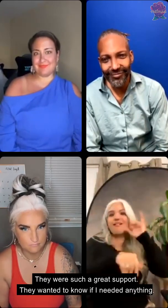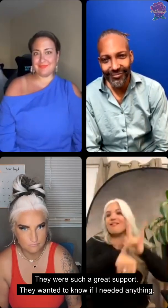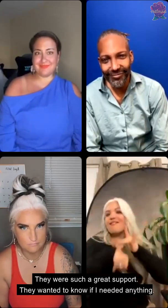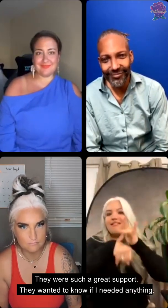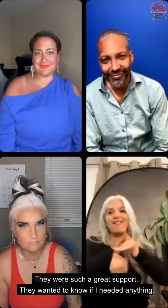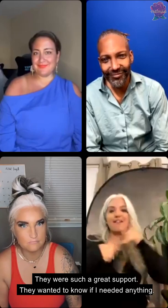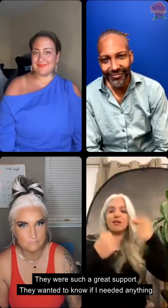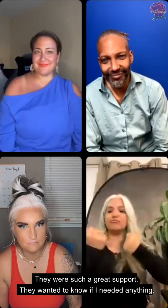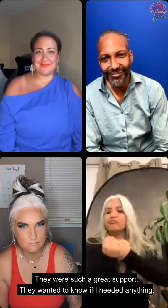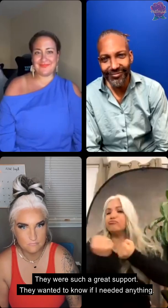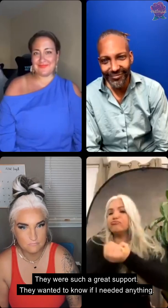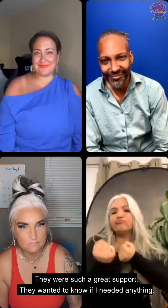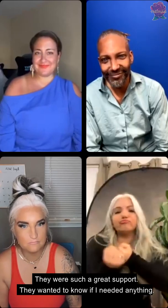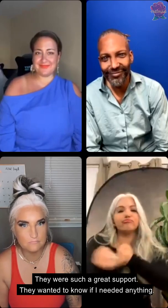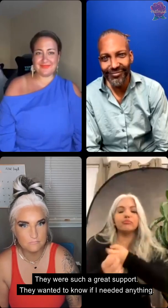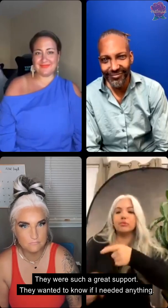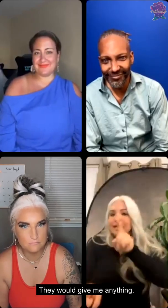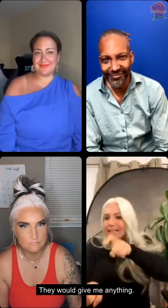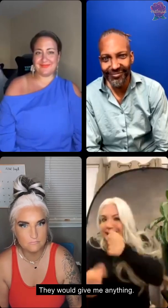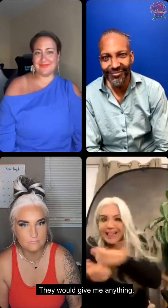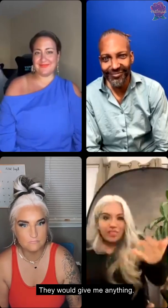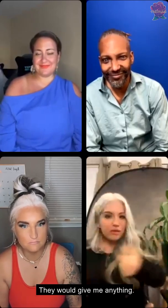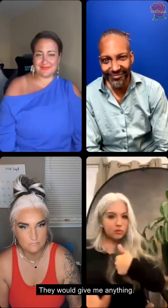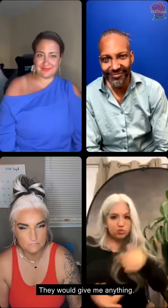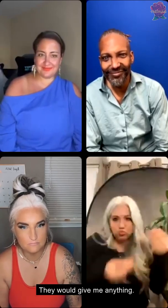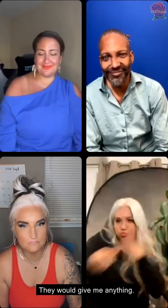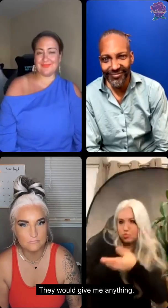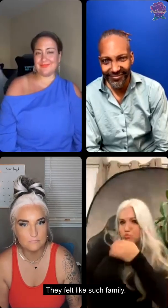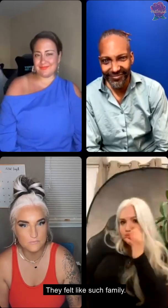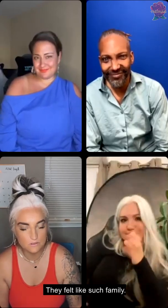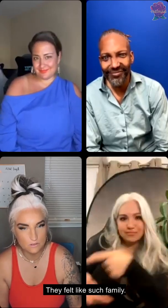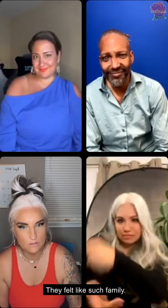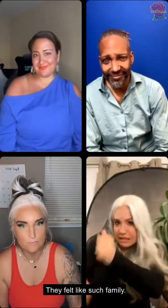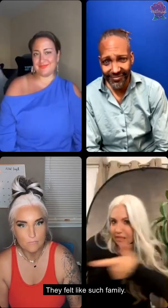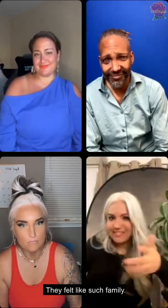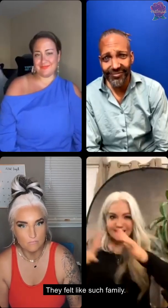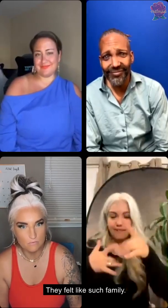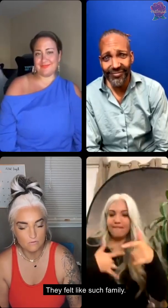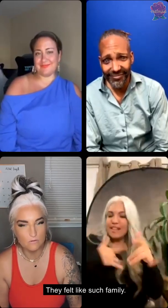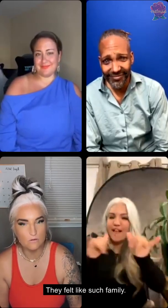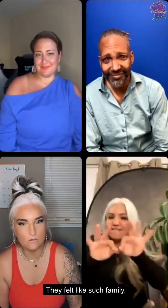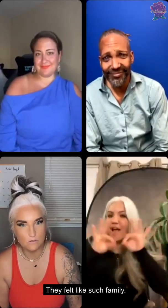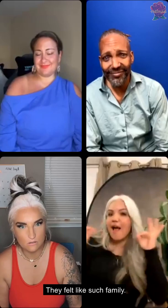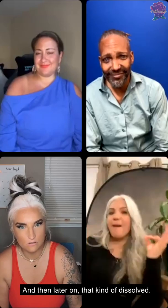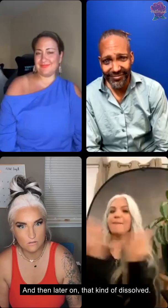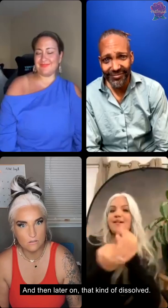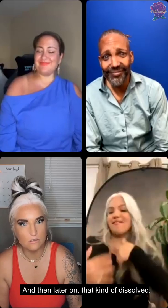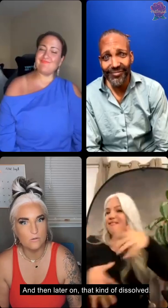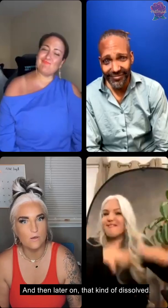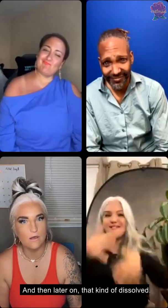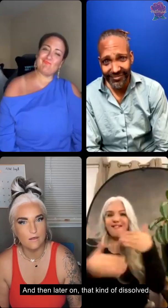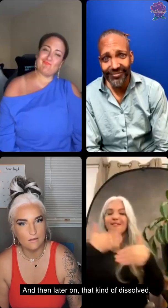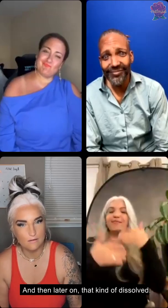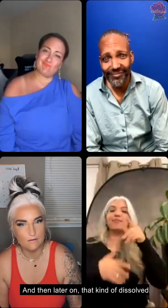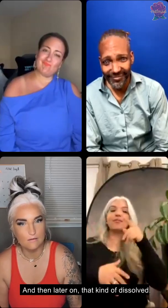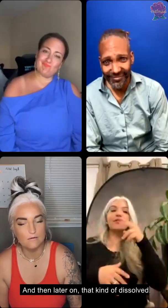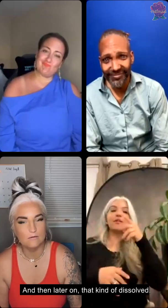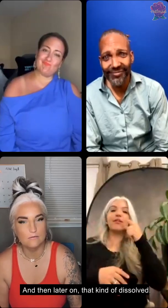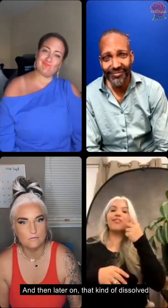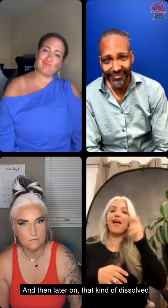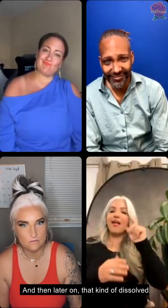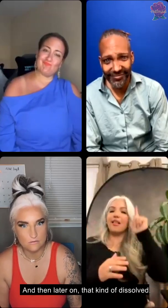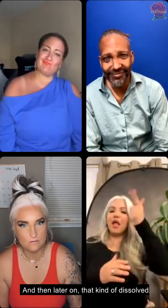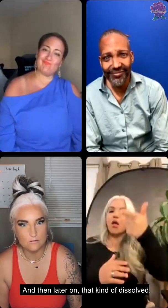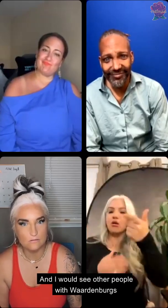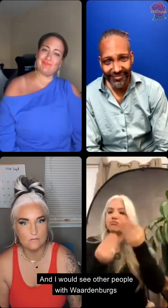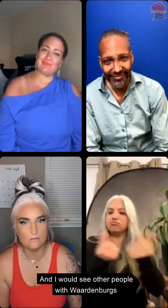obsessed with them. They were such a great support. They wanted to know if I needed anything. They would give me anything. They felt like such family. And then later